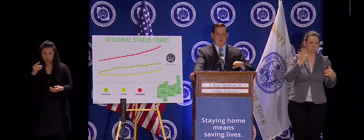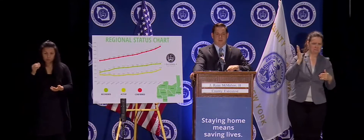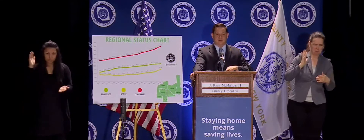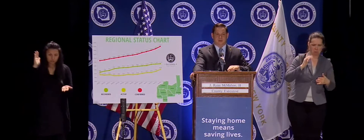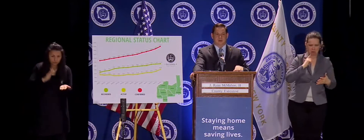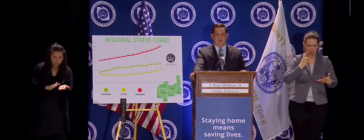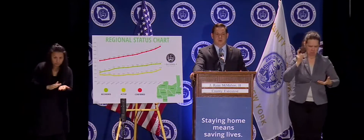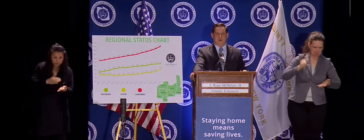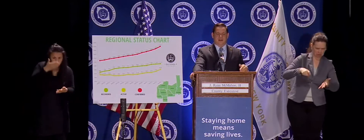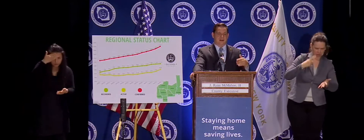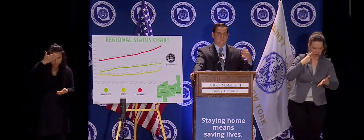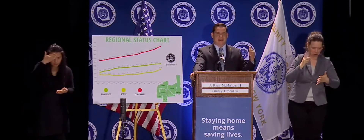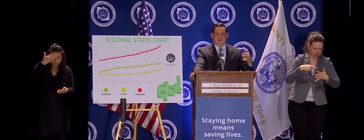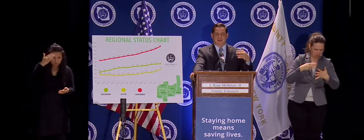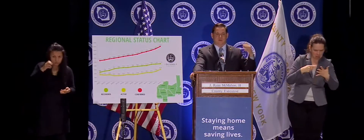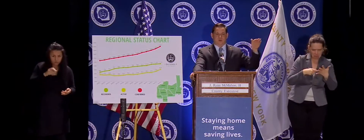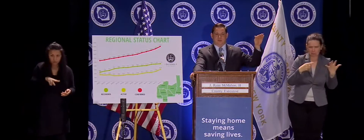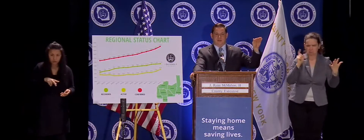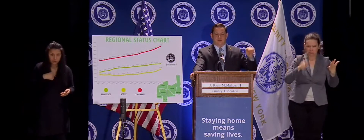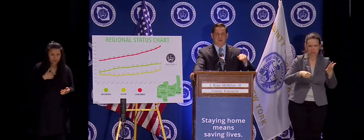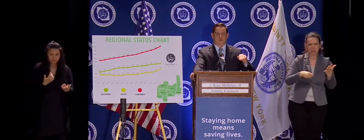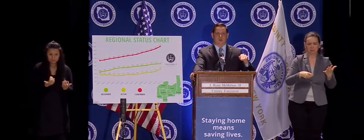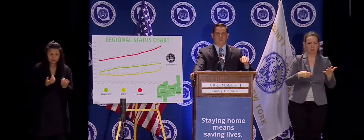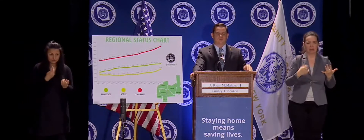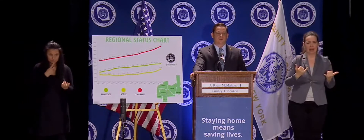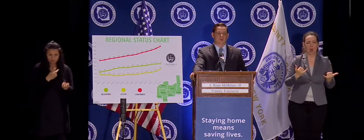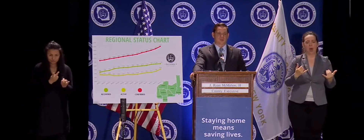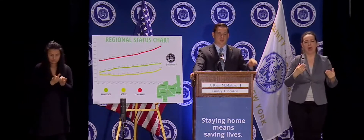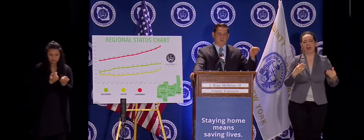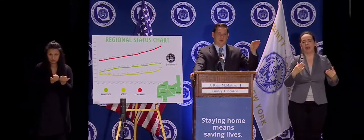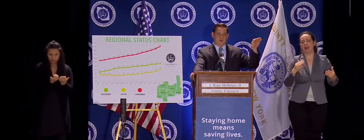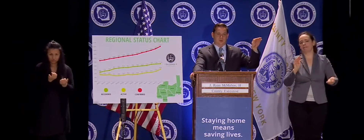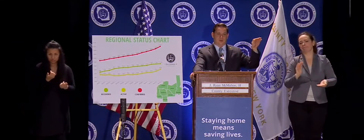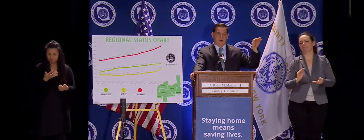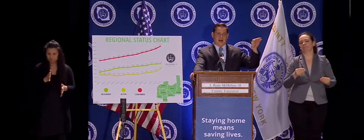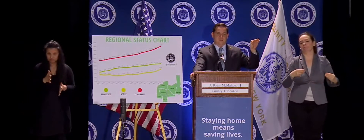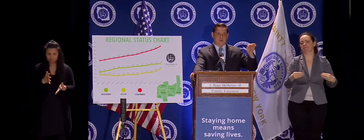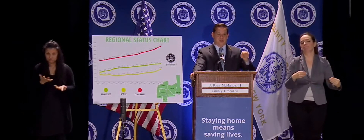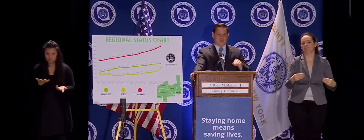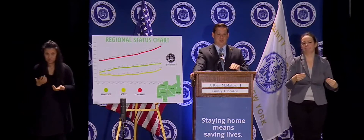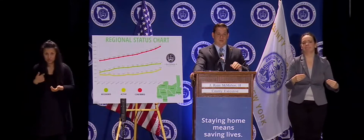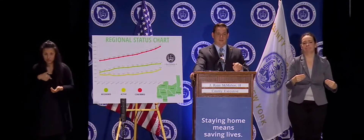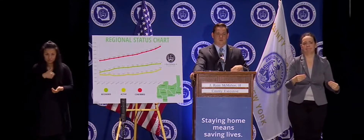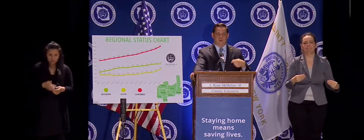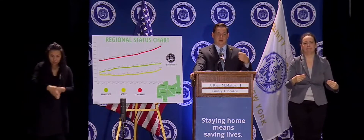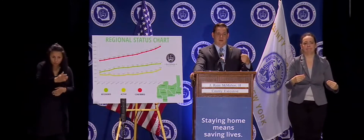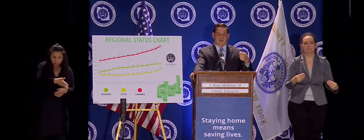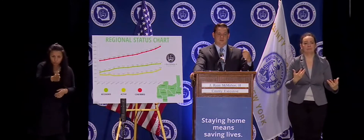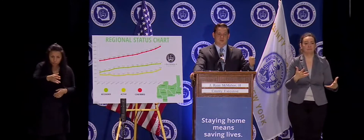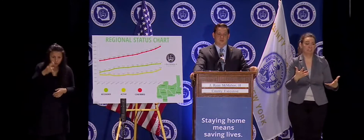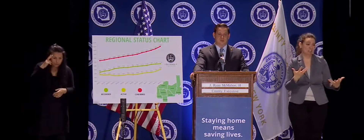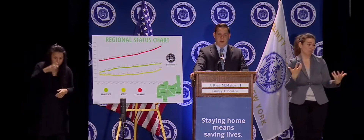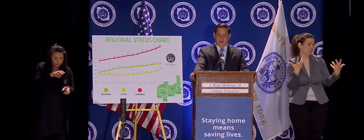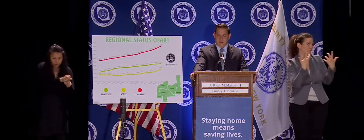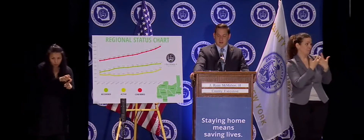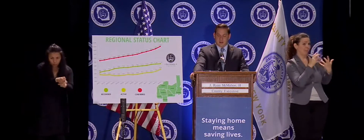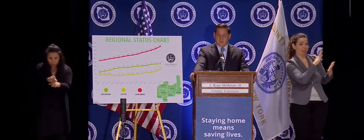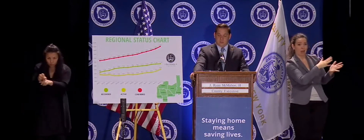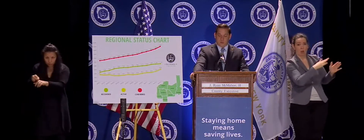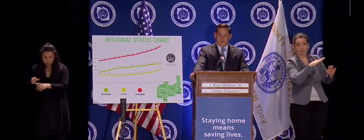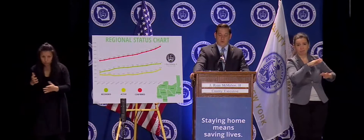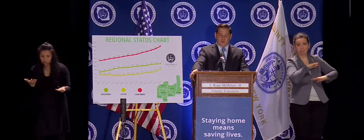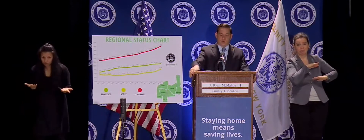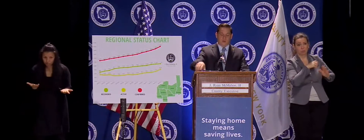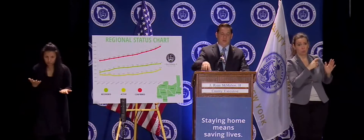what happened. We already kind of met that 14-day threshold, just like we did with hospitalization rates. That's why we got elective surgeries back.